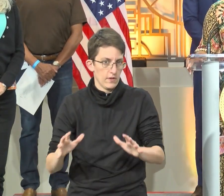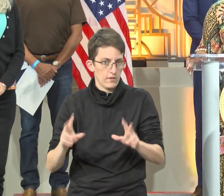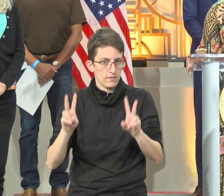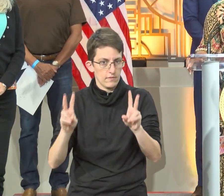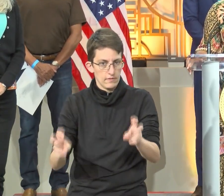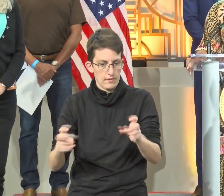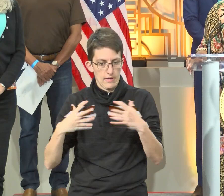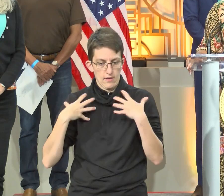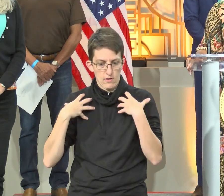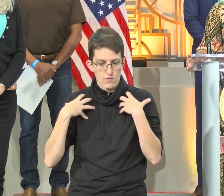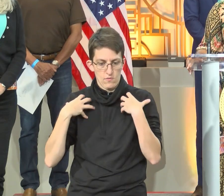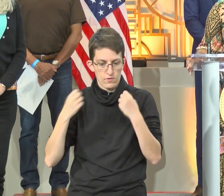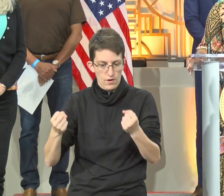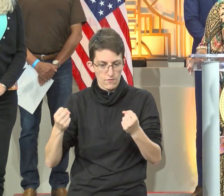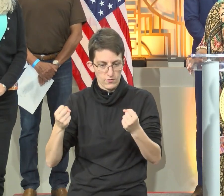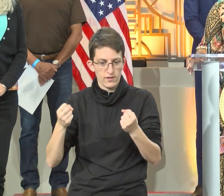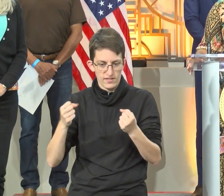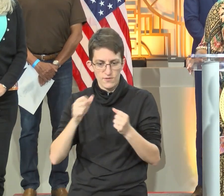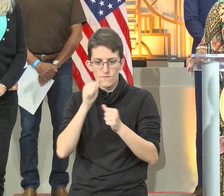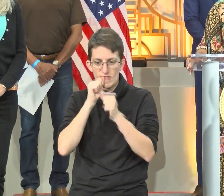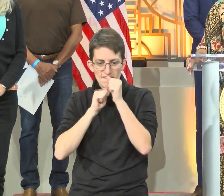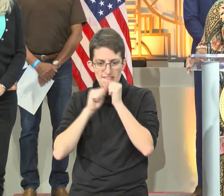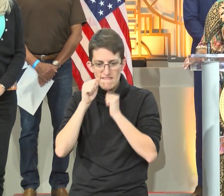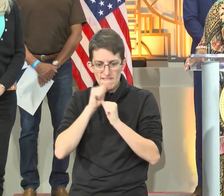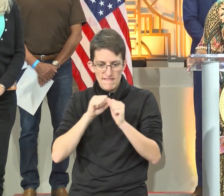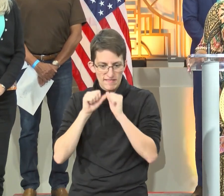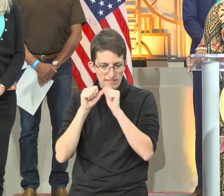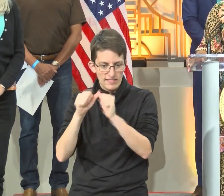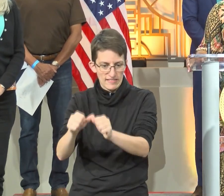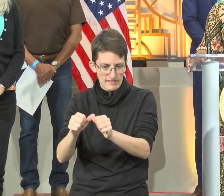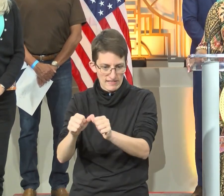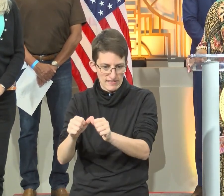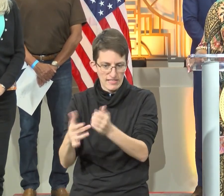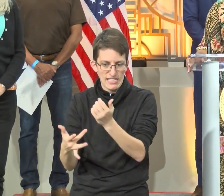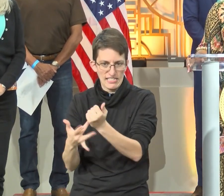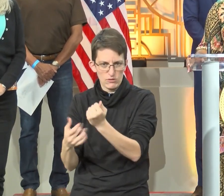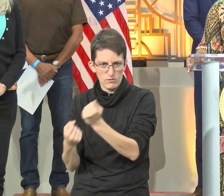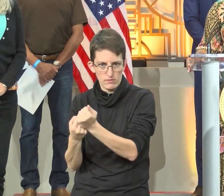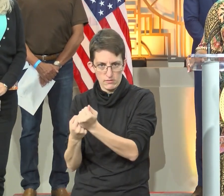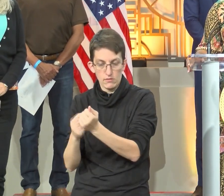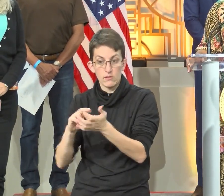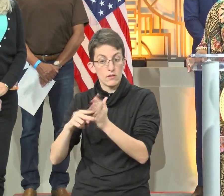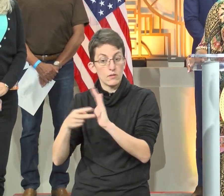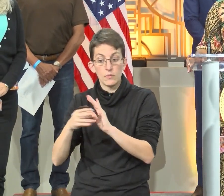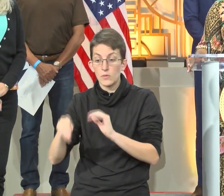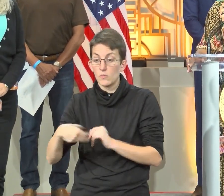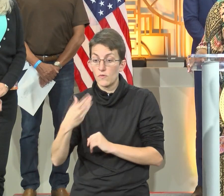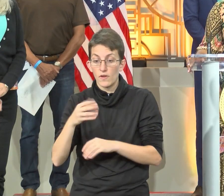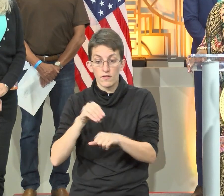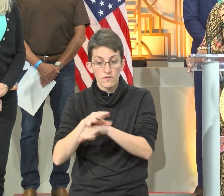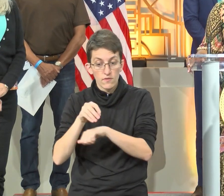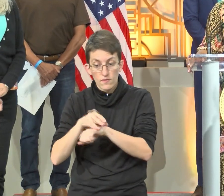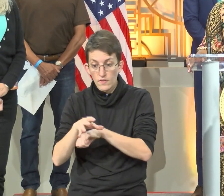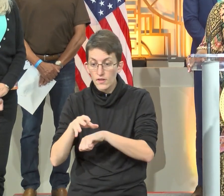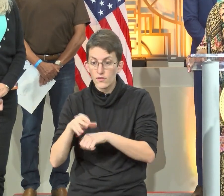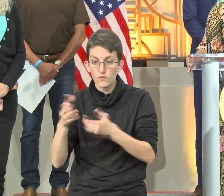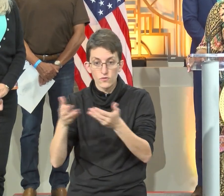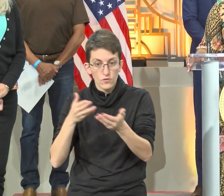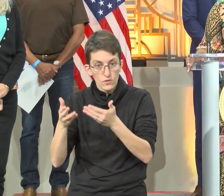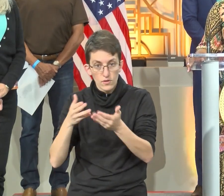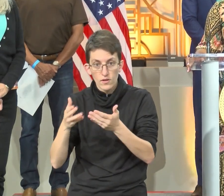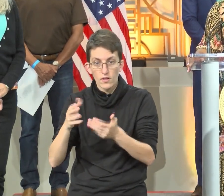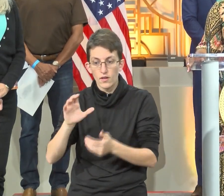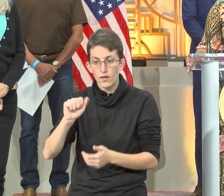and resiliency technical assistance component of this program, which actually includes providing advisory services, capacity